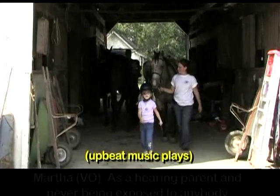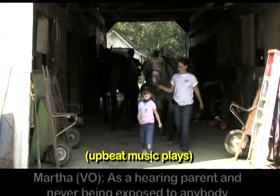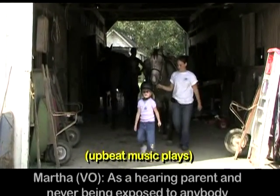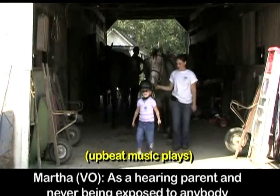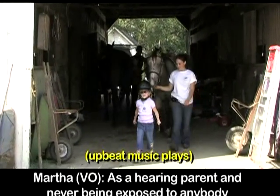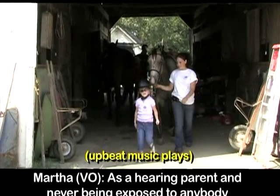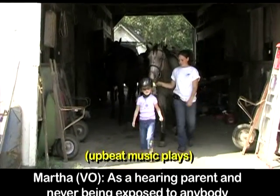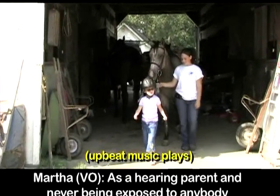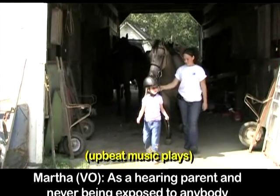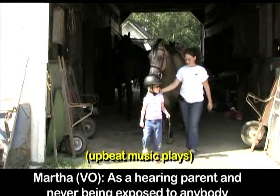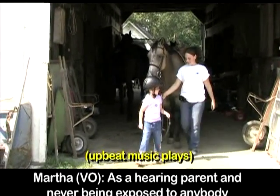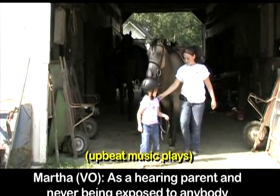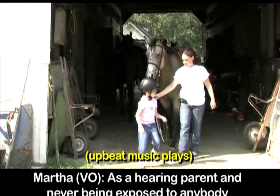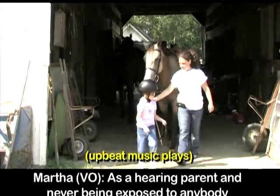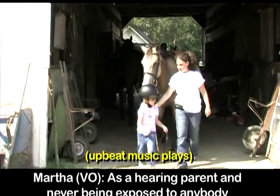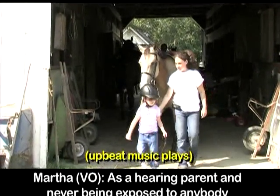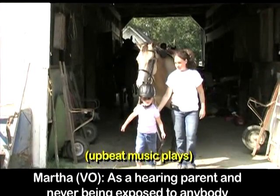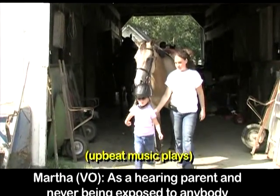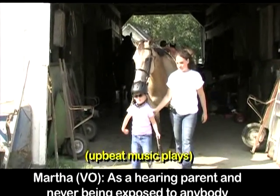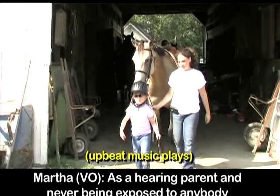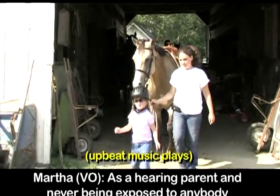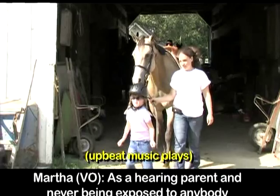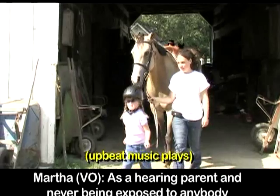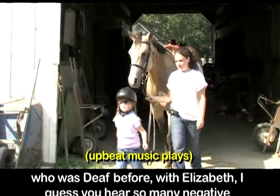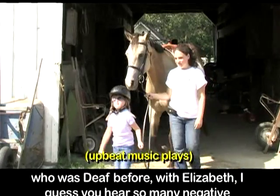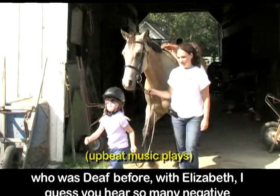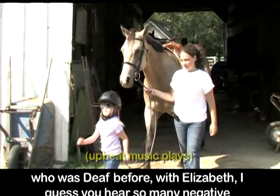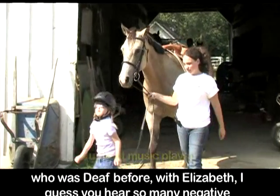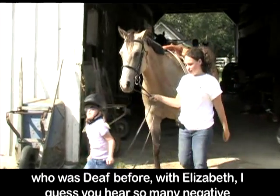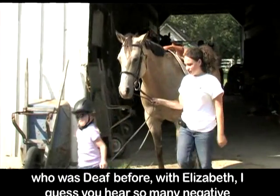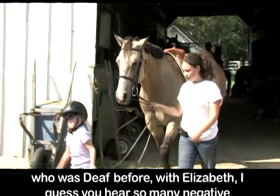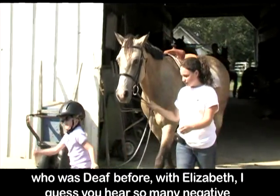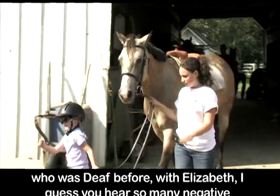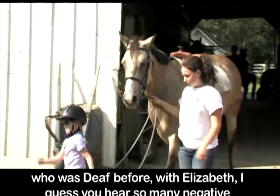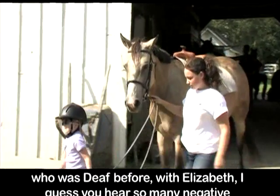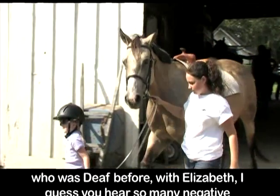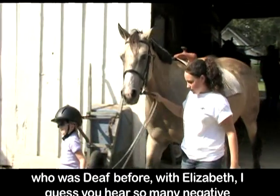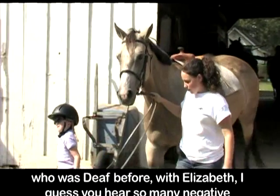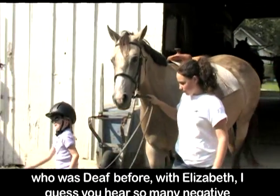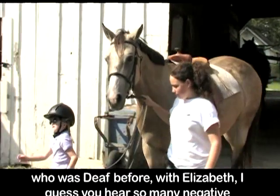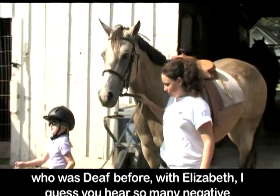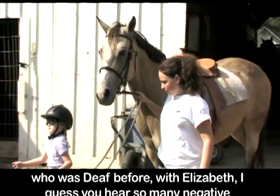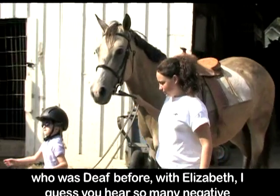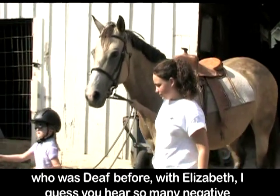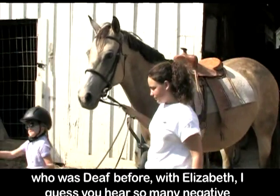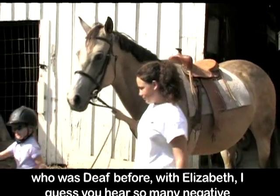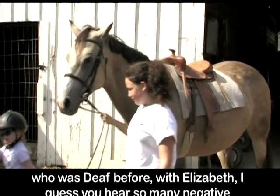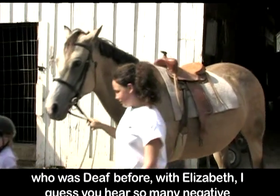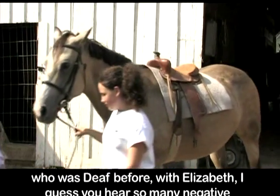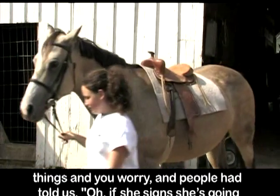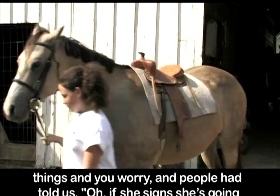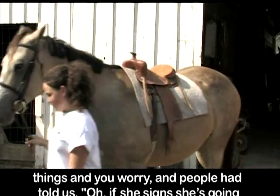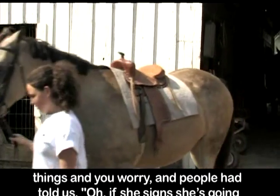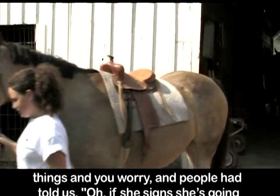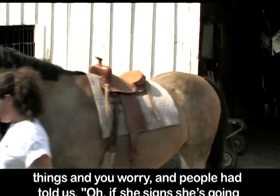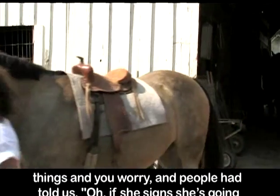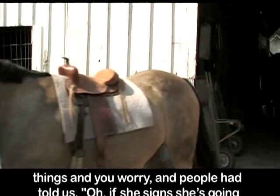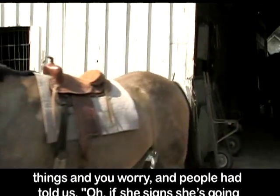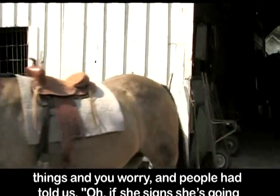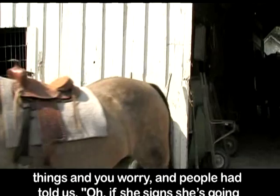As a hearing parent and never being exposed to anybody who was deaf before with Elizabeth, I guess you hear so many negative things and you worry, and people